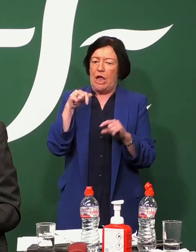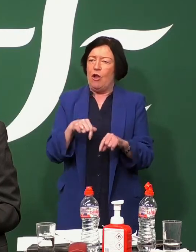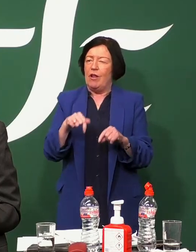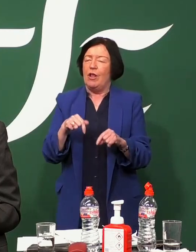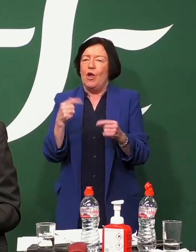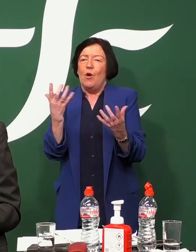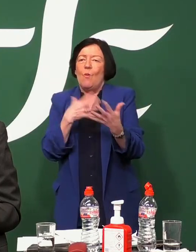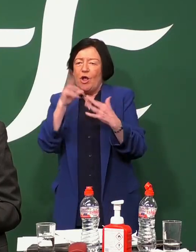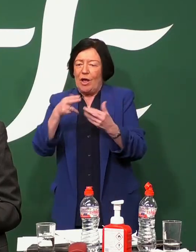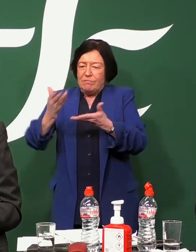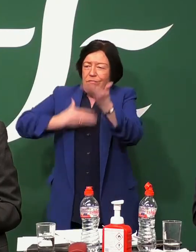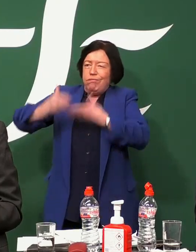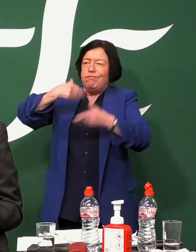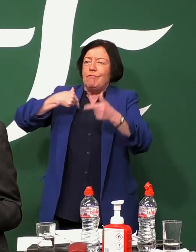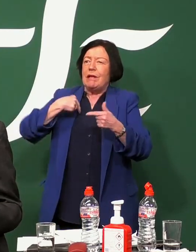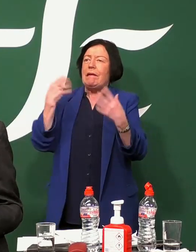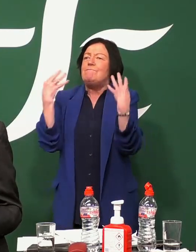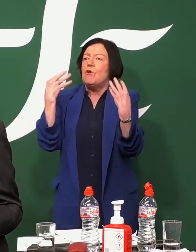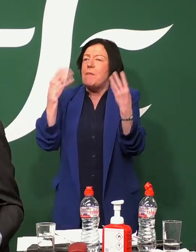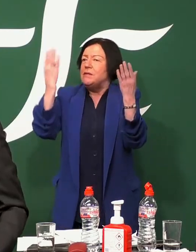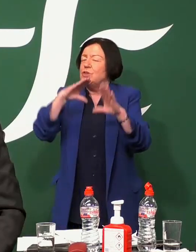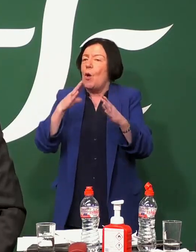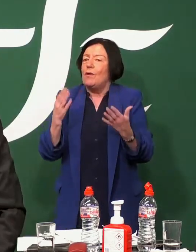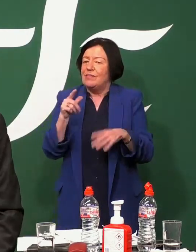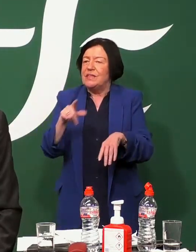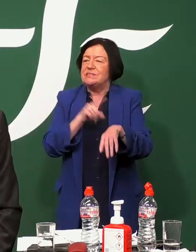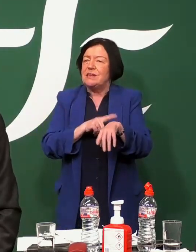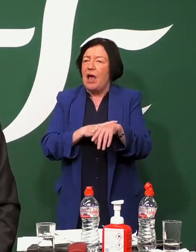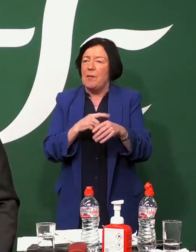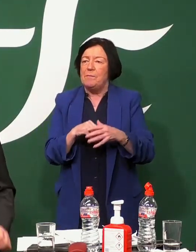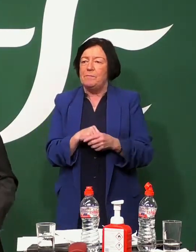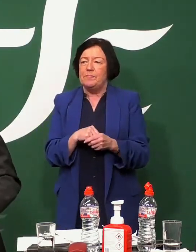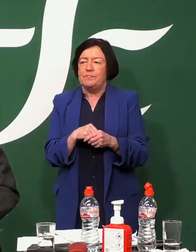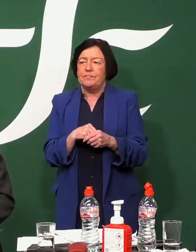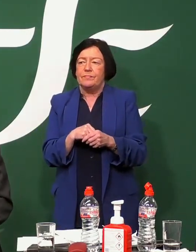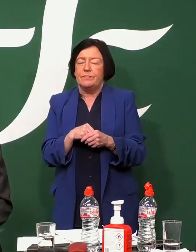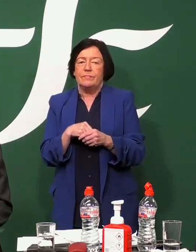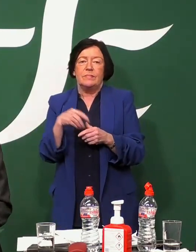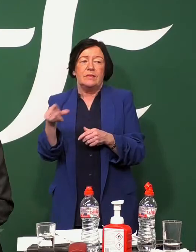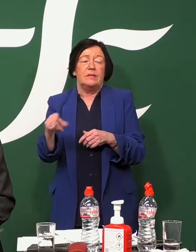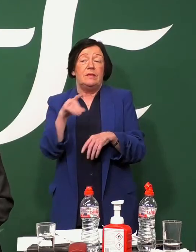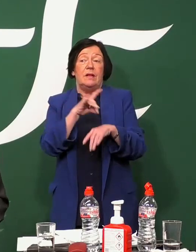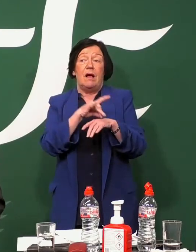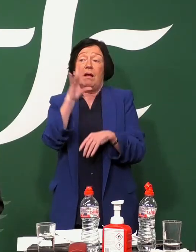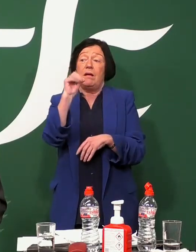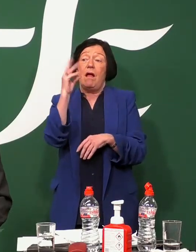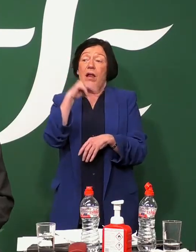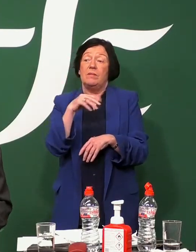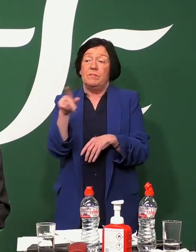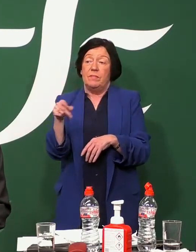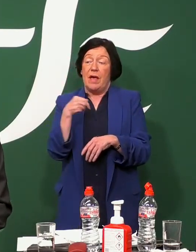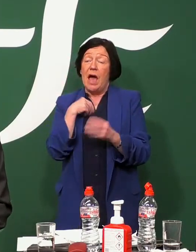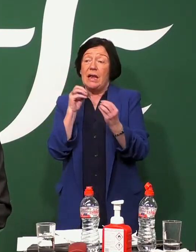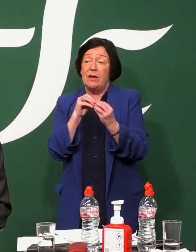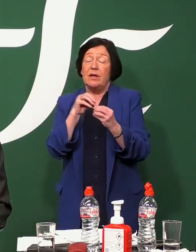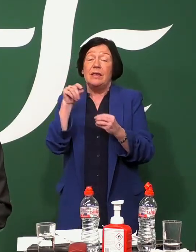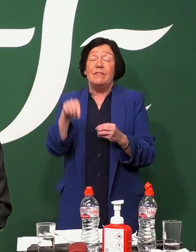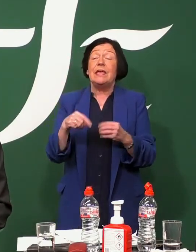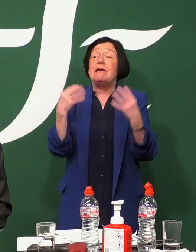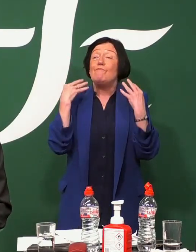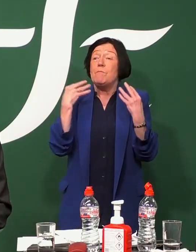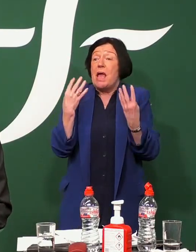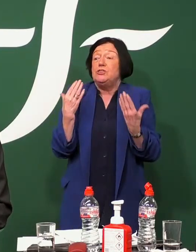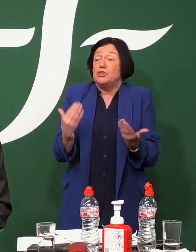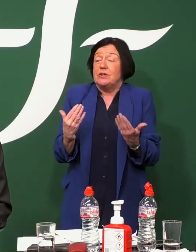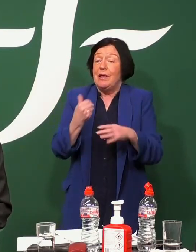And what can you tell us the data shows at this point in time? Well, the data, ask Ross to comment on this too. The data at the moment,